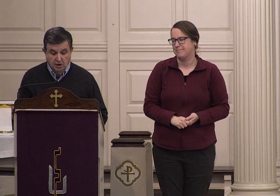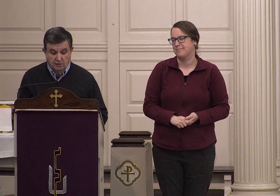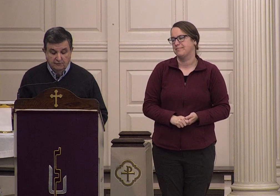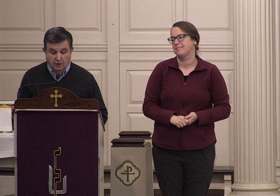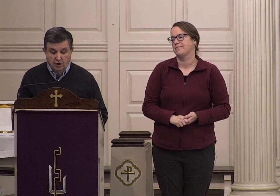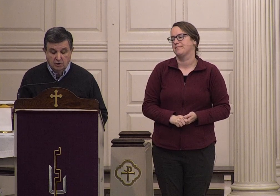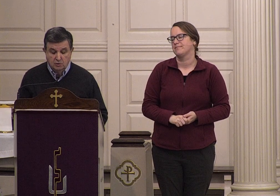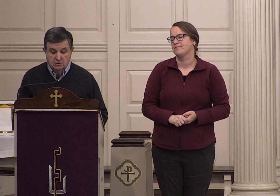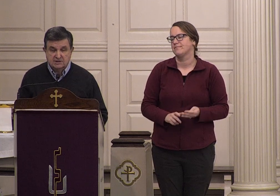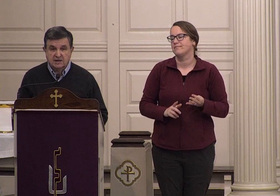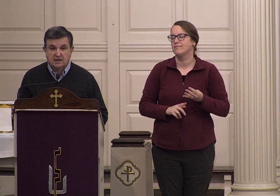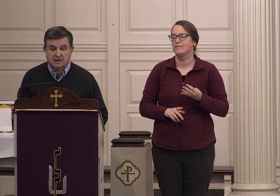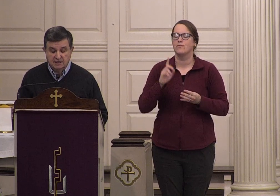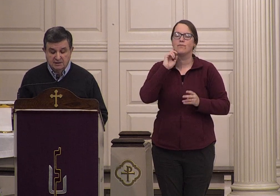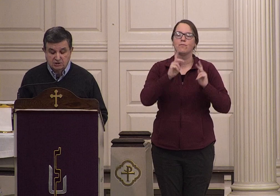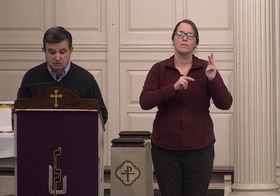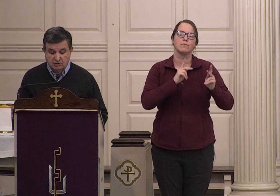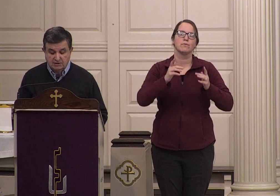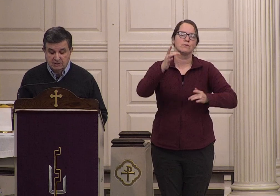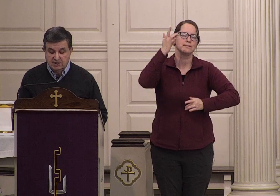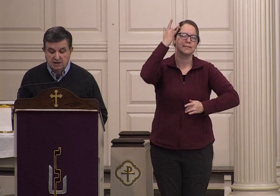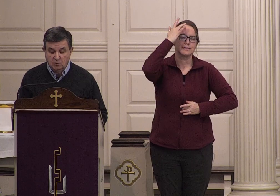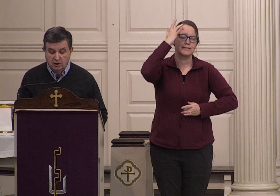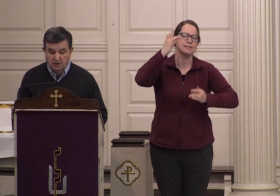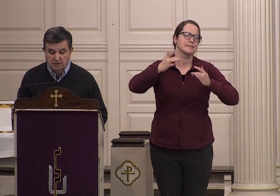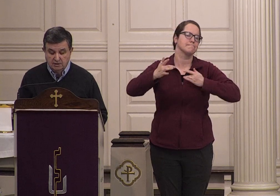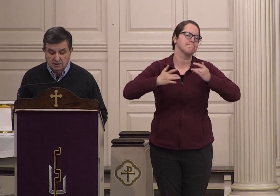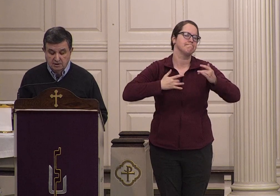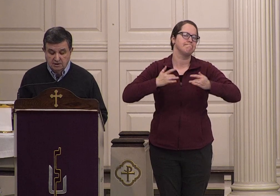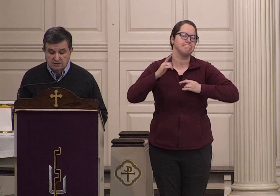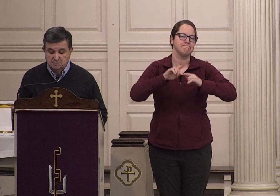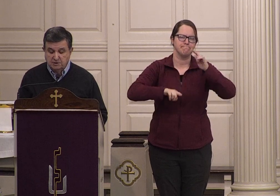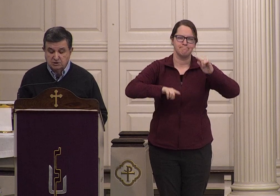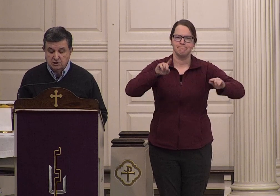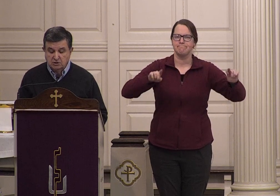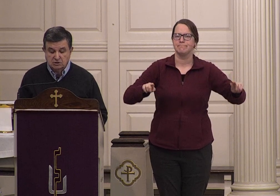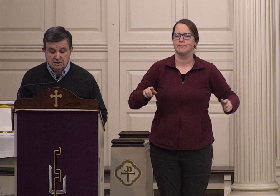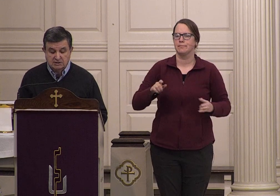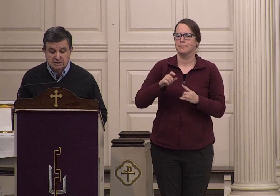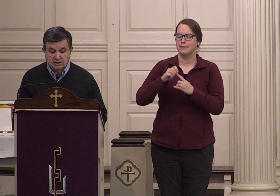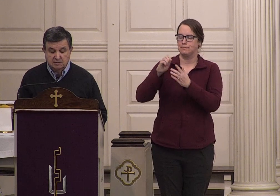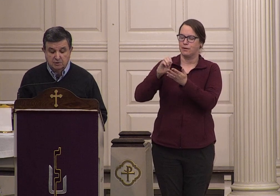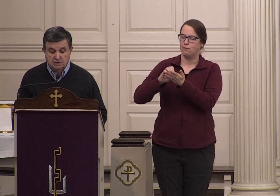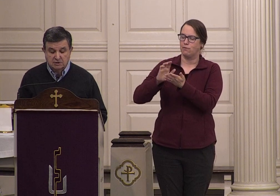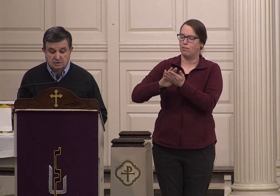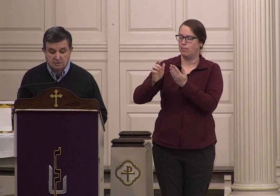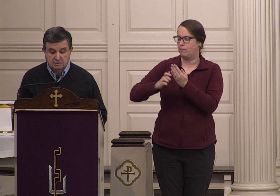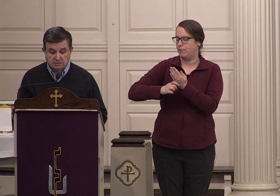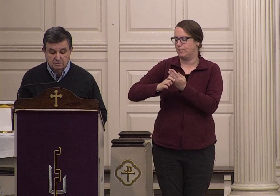For all who are sick and in distress in any way, especially those listed in the bulletin,